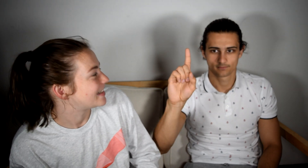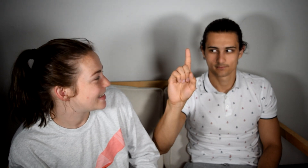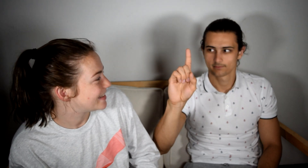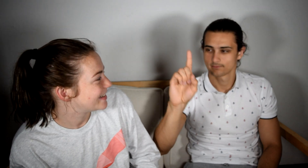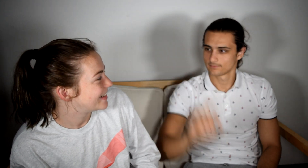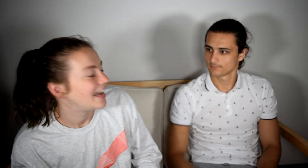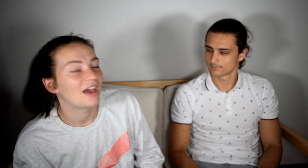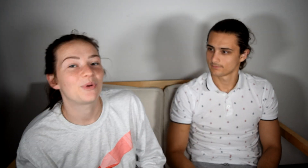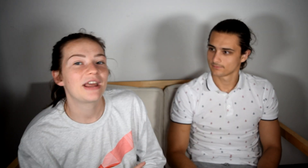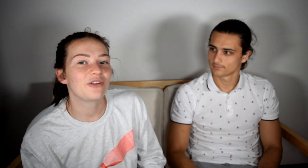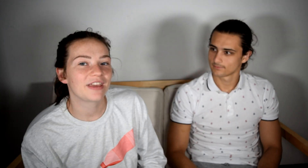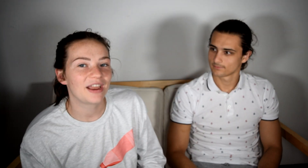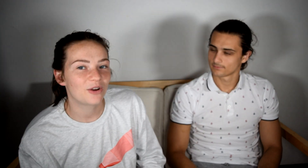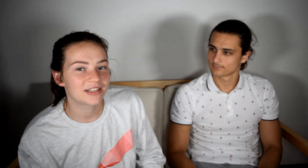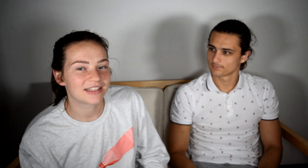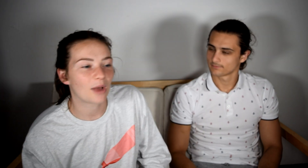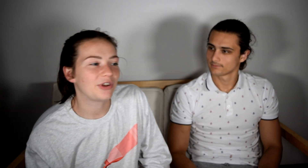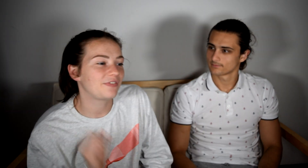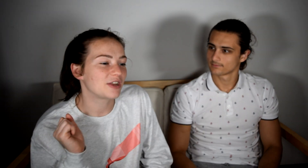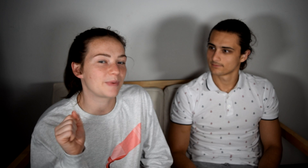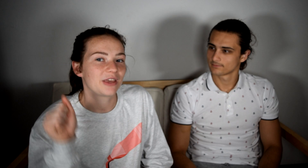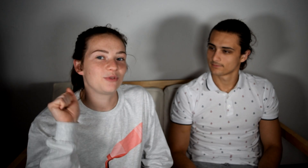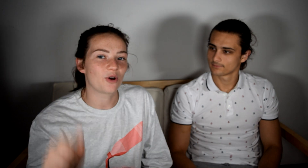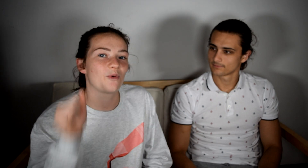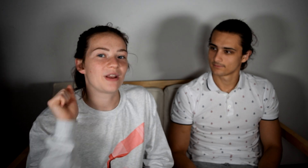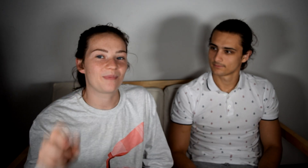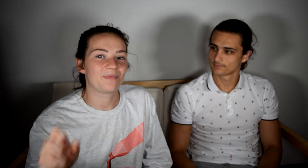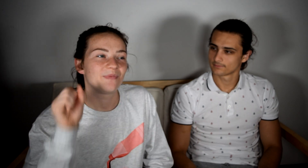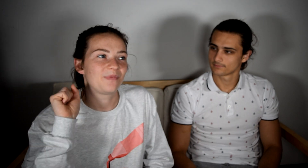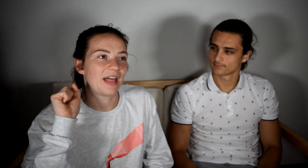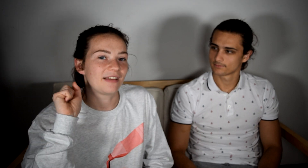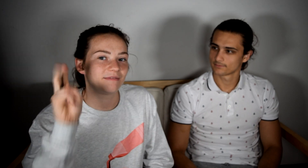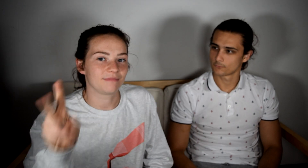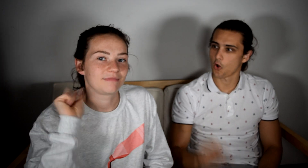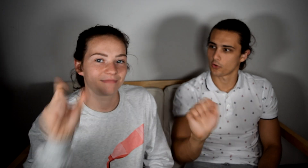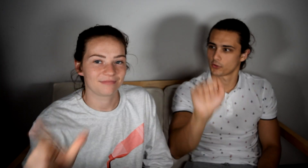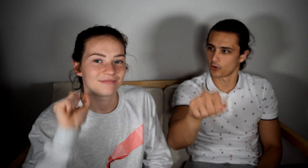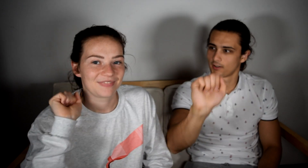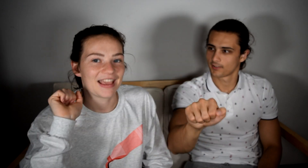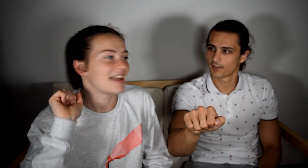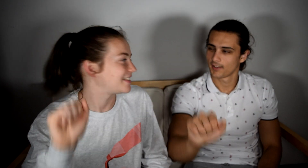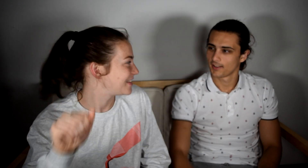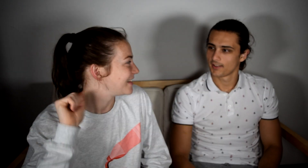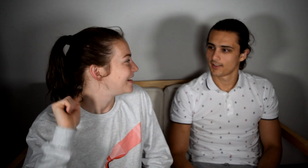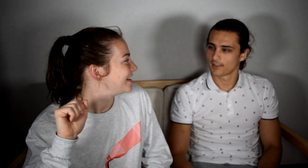Yes. And one other thing I noticed is that when you're finger spelling, you don't want to, like... Knock on the door. Yes.